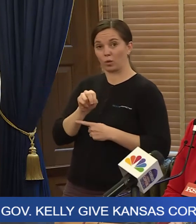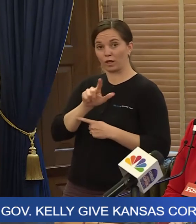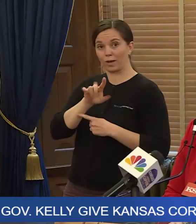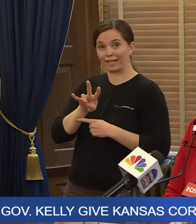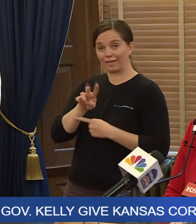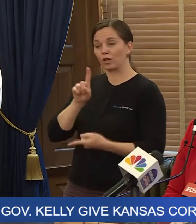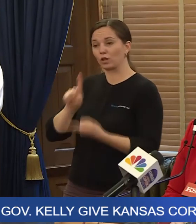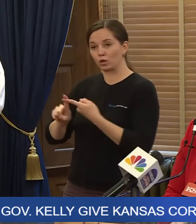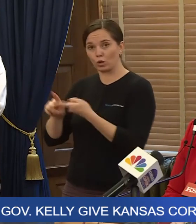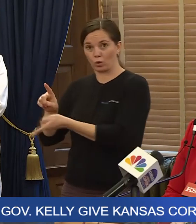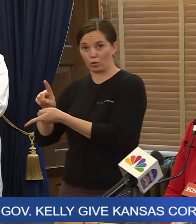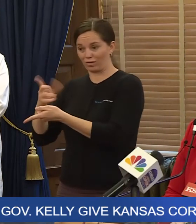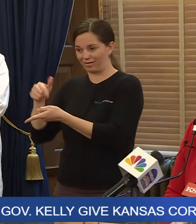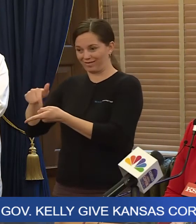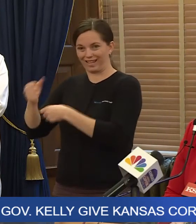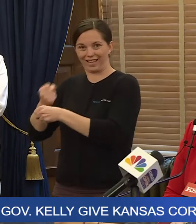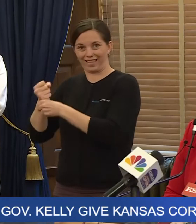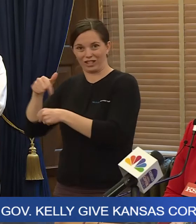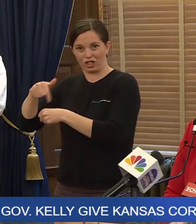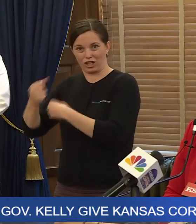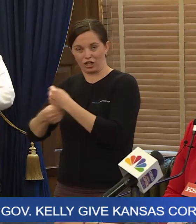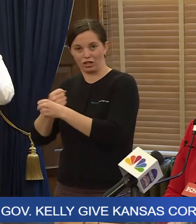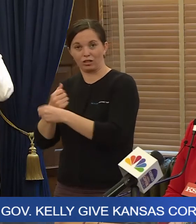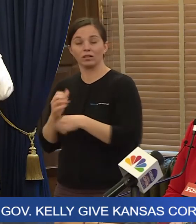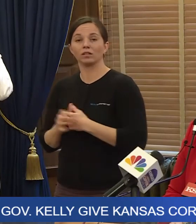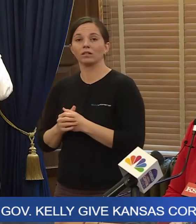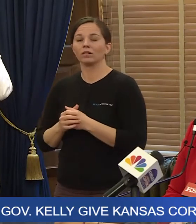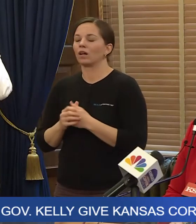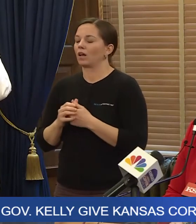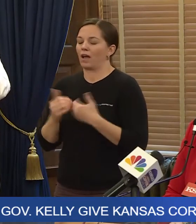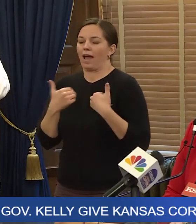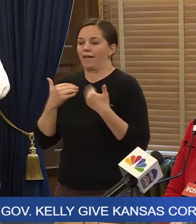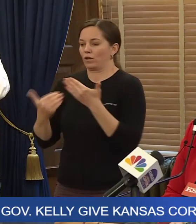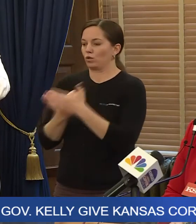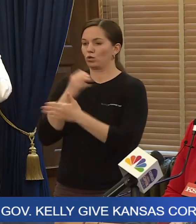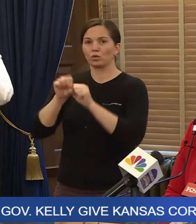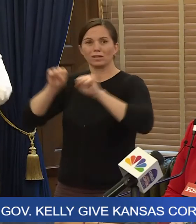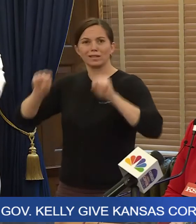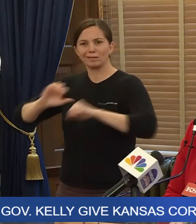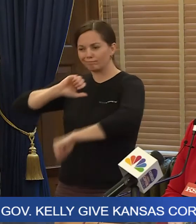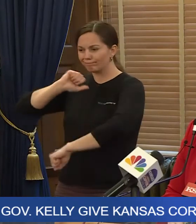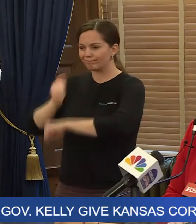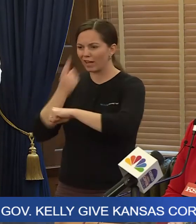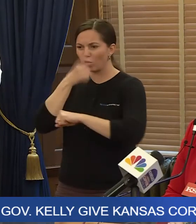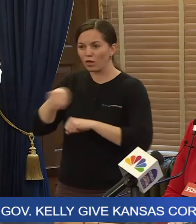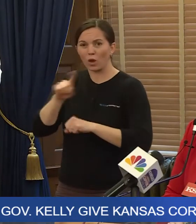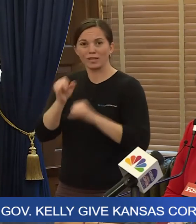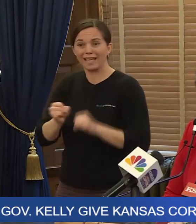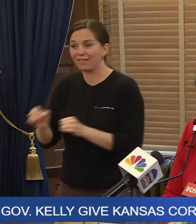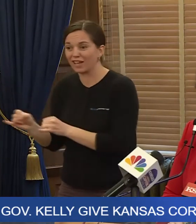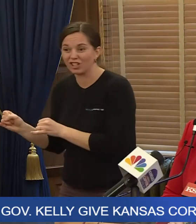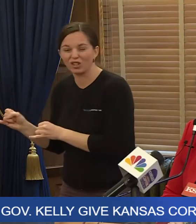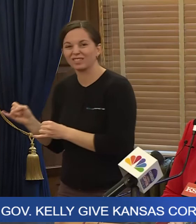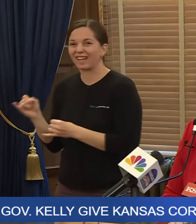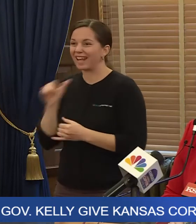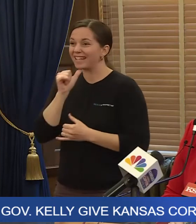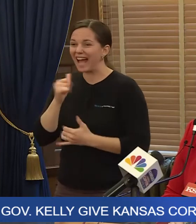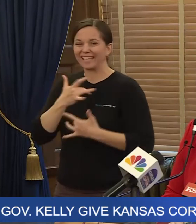Our IT division built an entirely new system for this new program for individuals previously not covered by